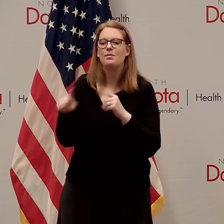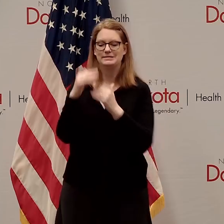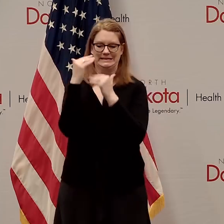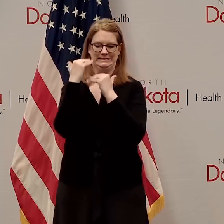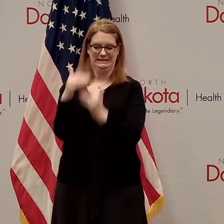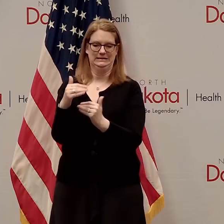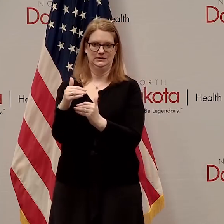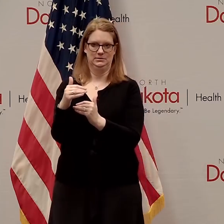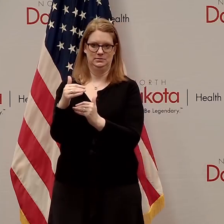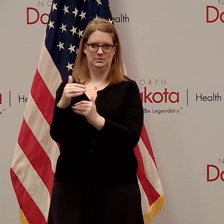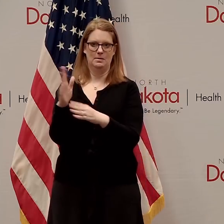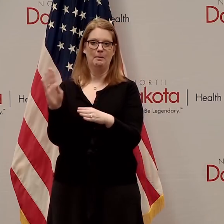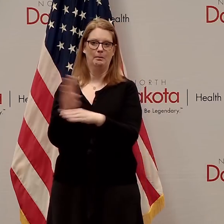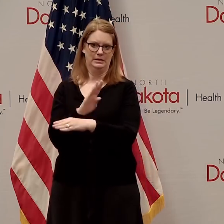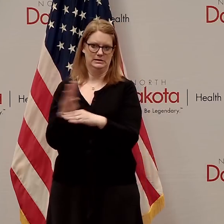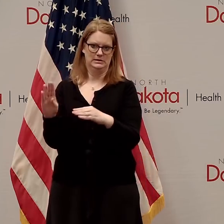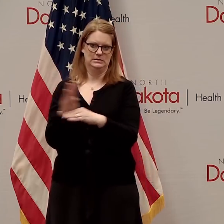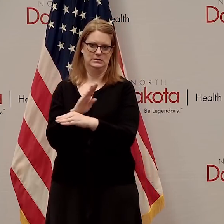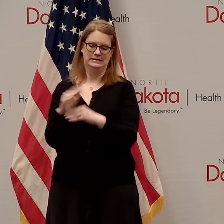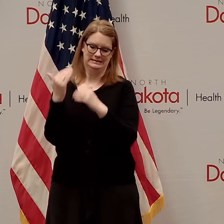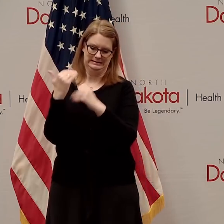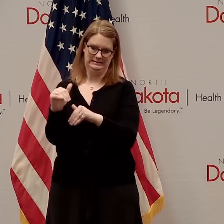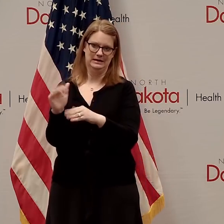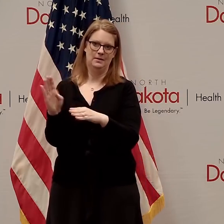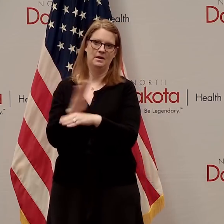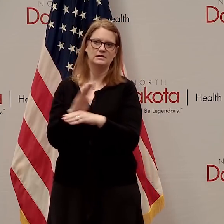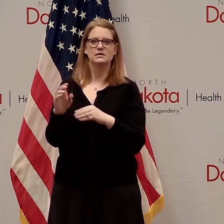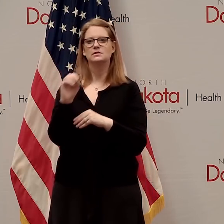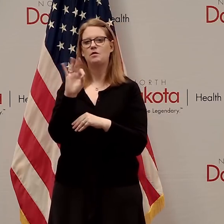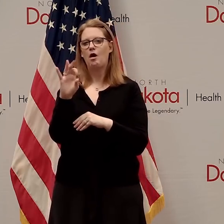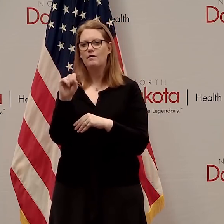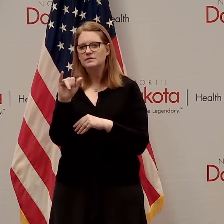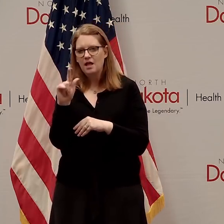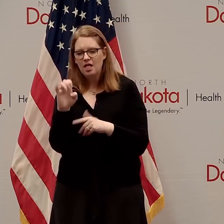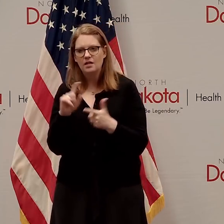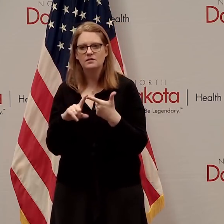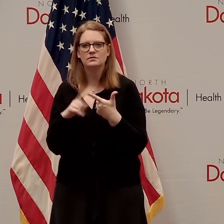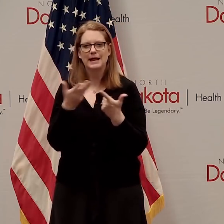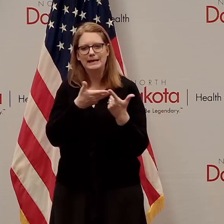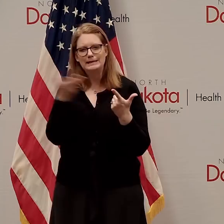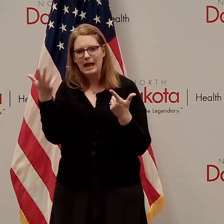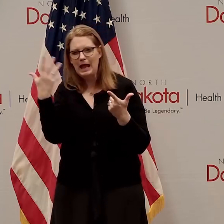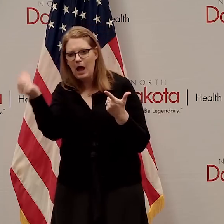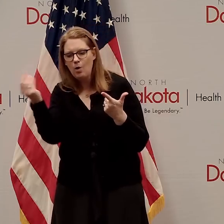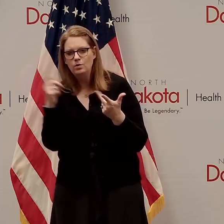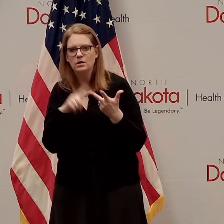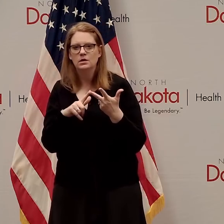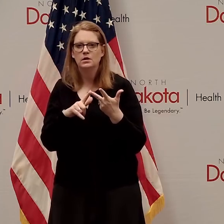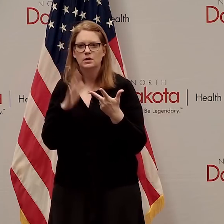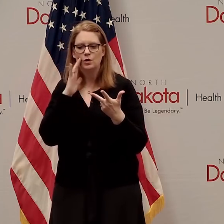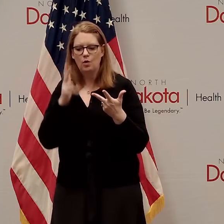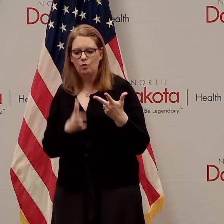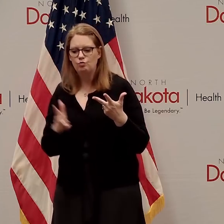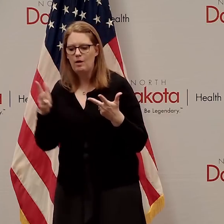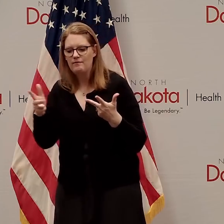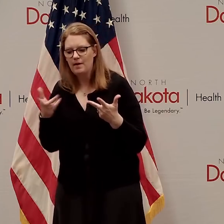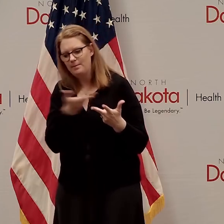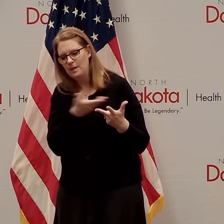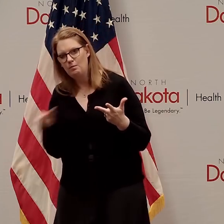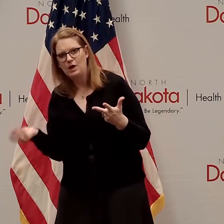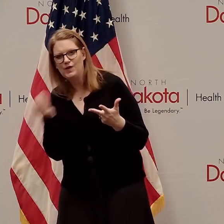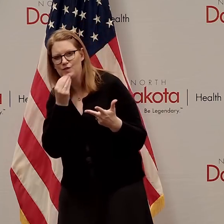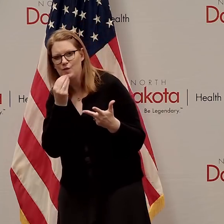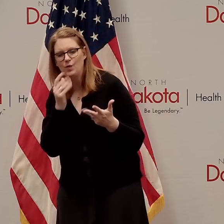business only to off-sale, takeout and delivery, curbside or drive-through,